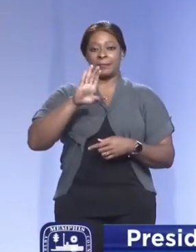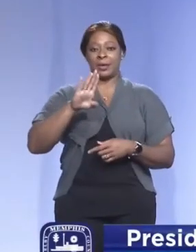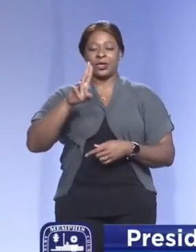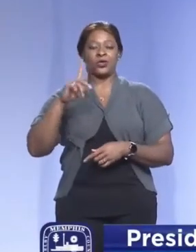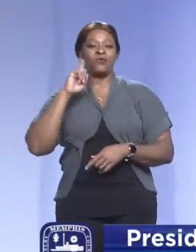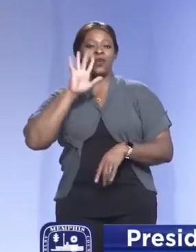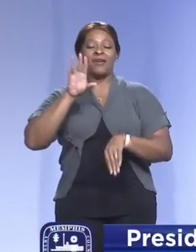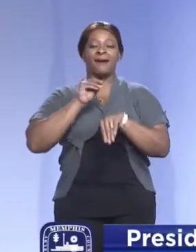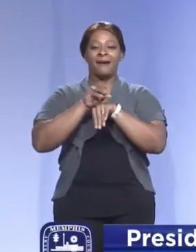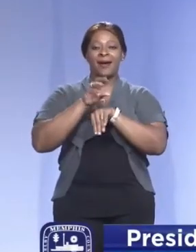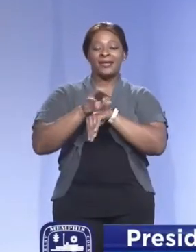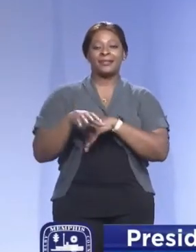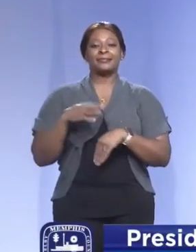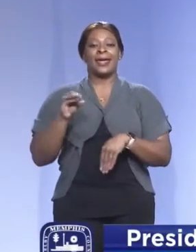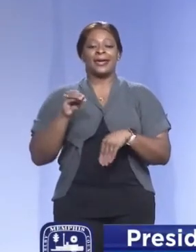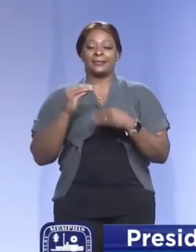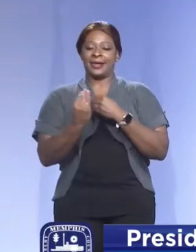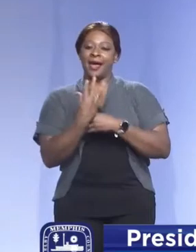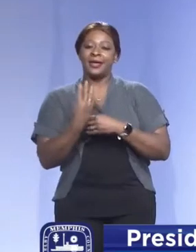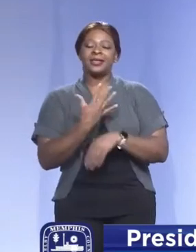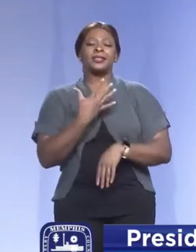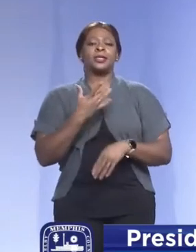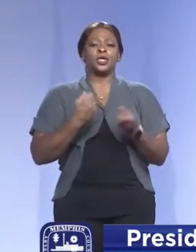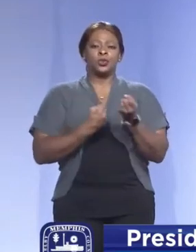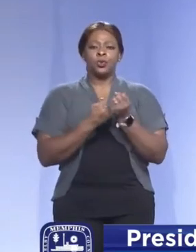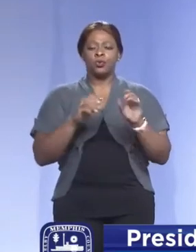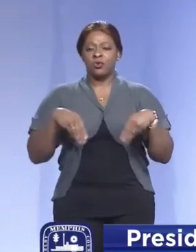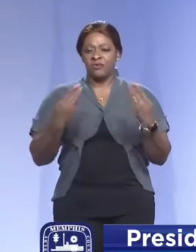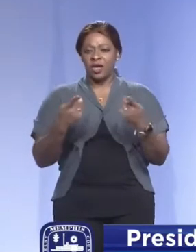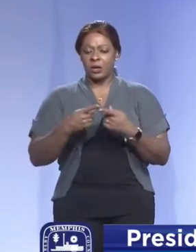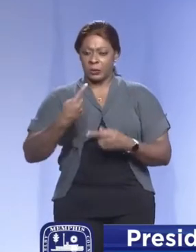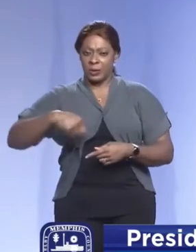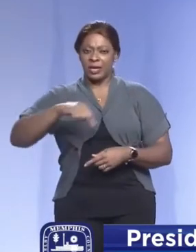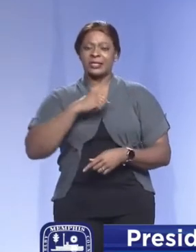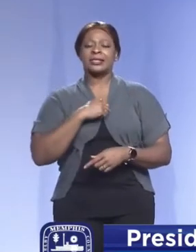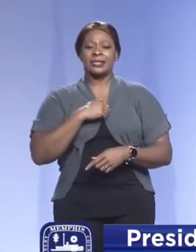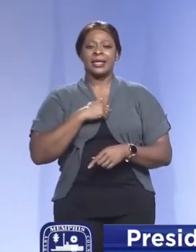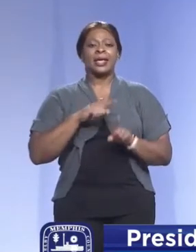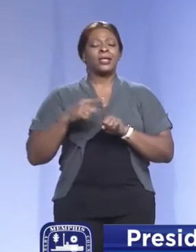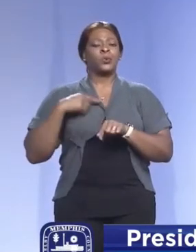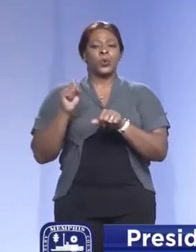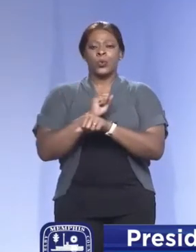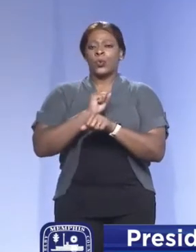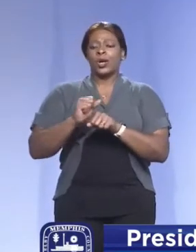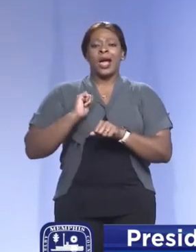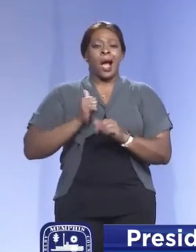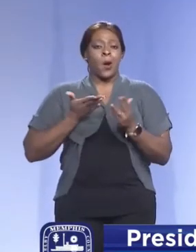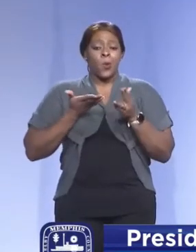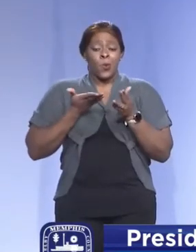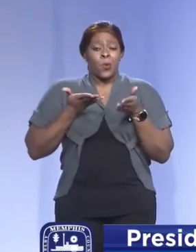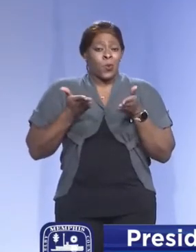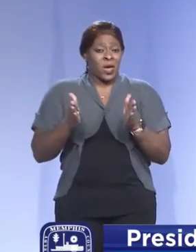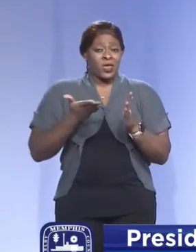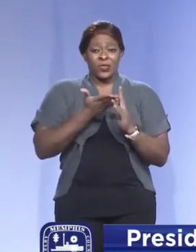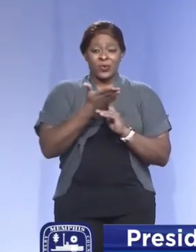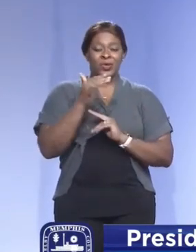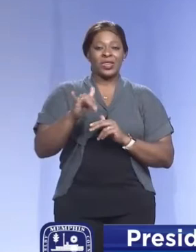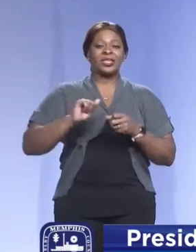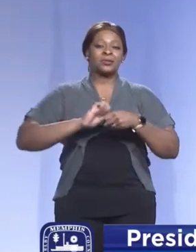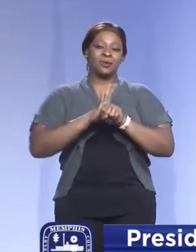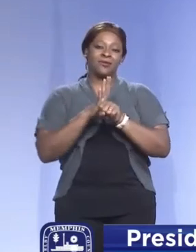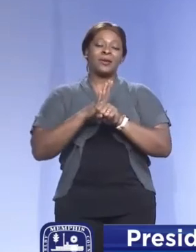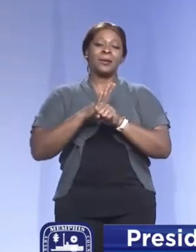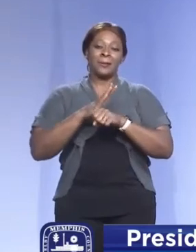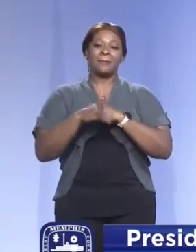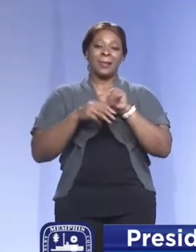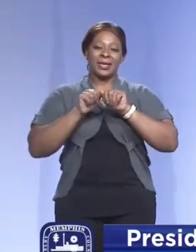guidance and counsel and support that you've provided to us as we worked our way through this COVID pandemic